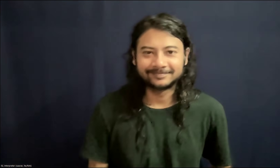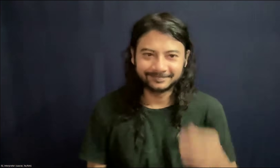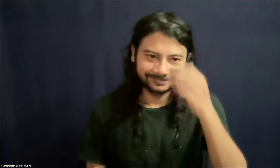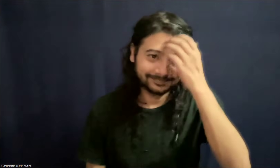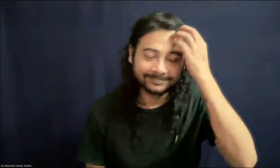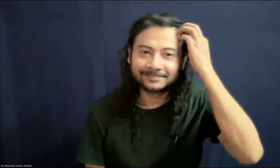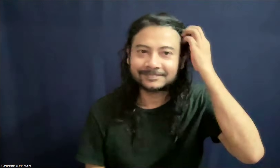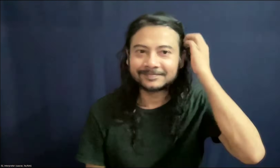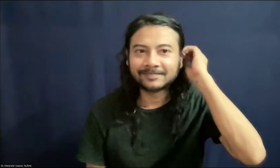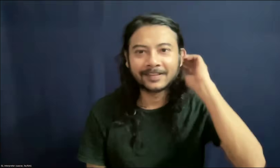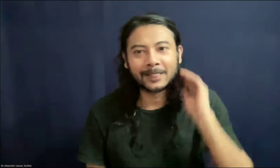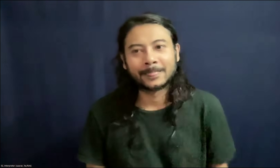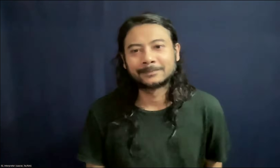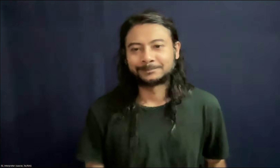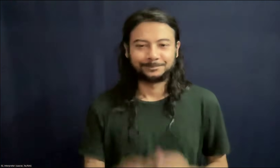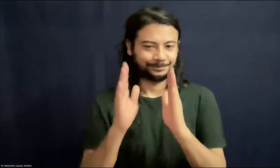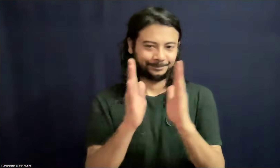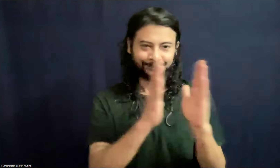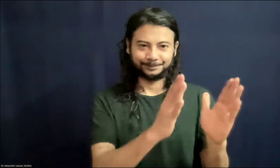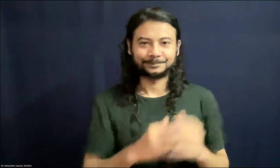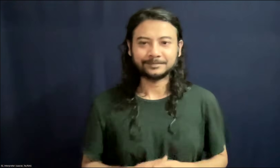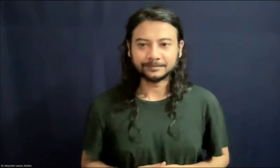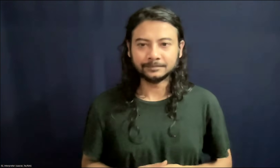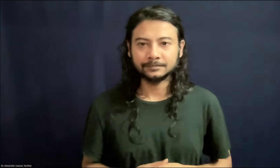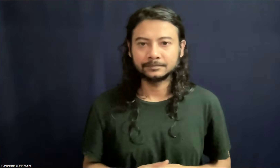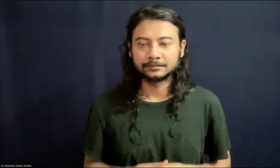Okay, so let's start our 16th shloka.